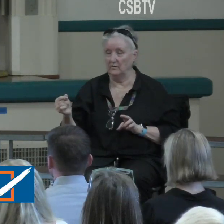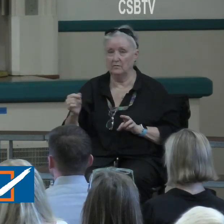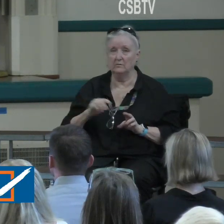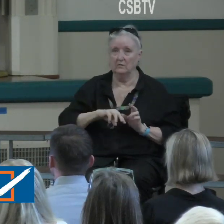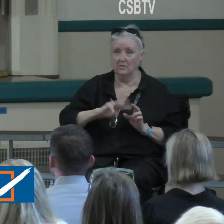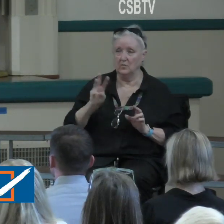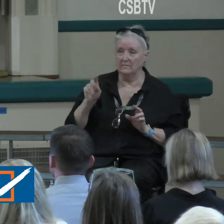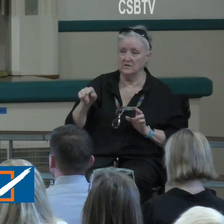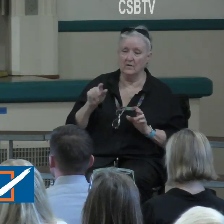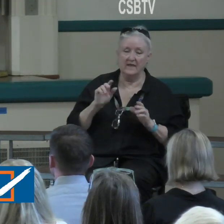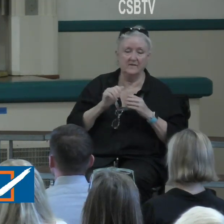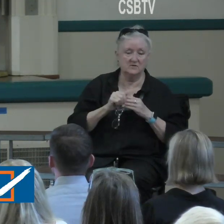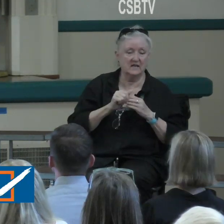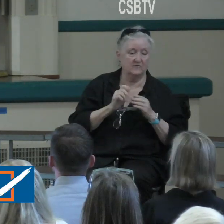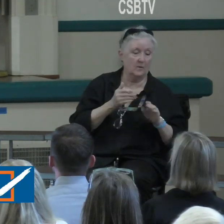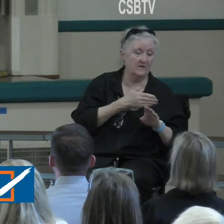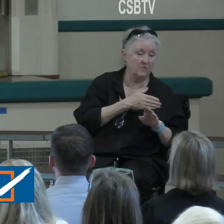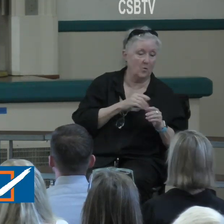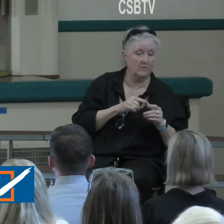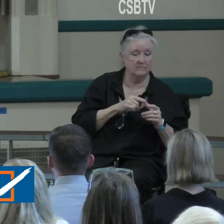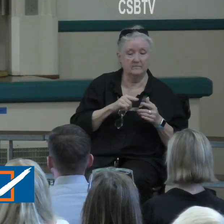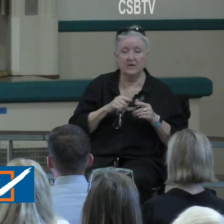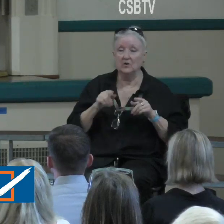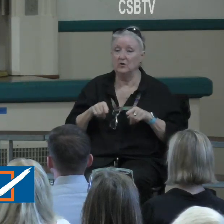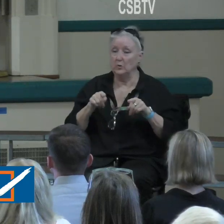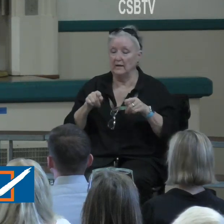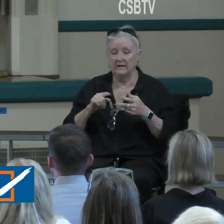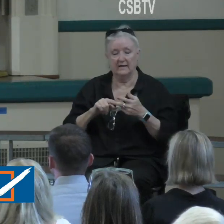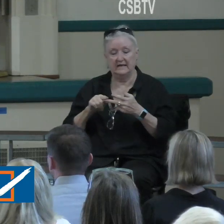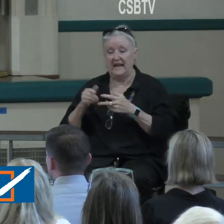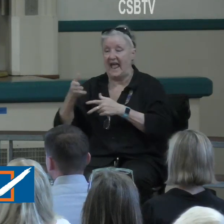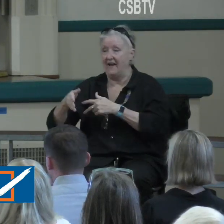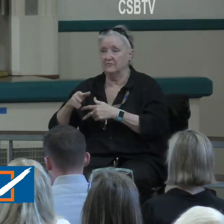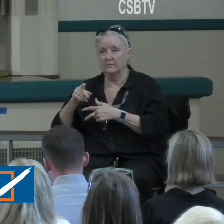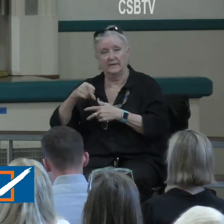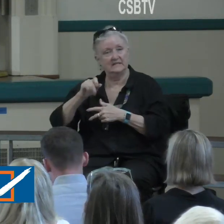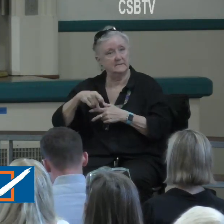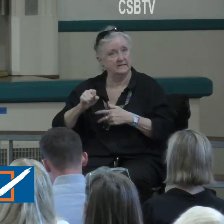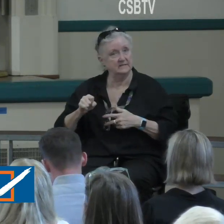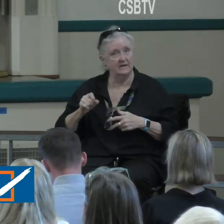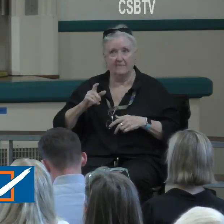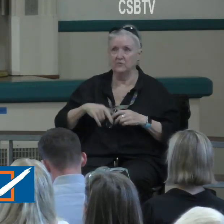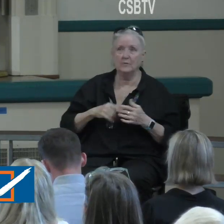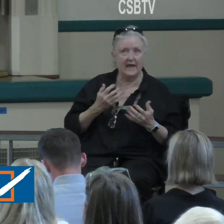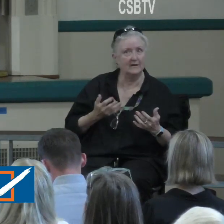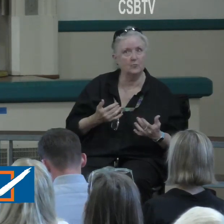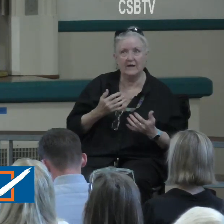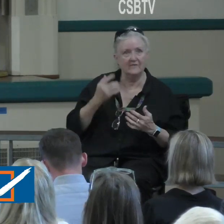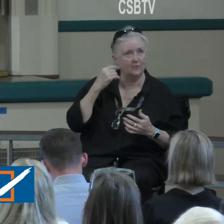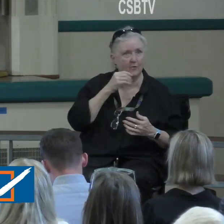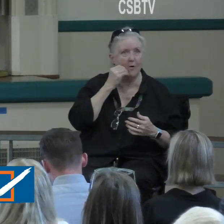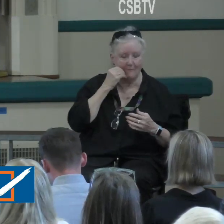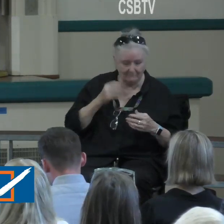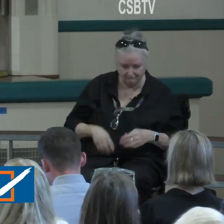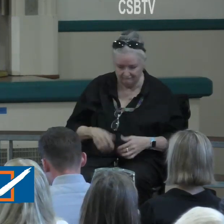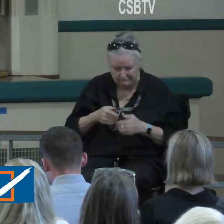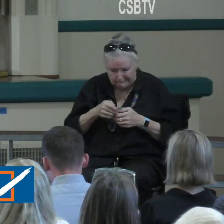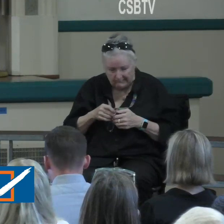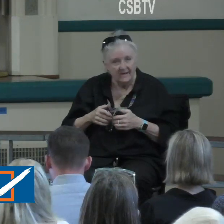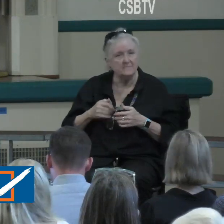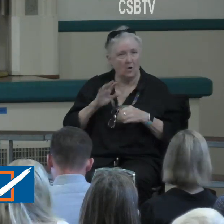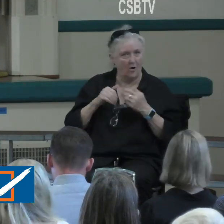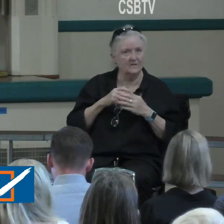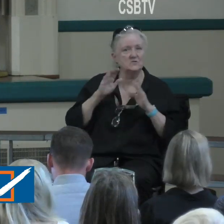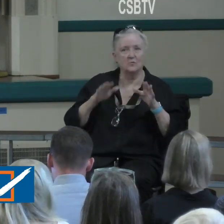before, during, and after a PSPS. If you can't wait, though, till you get home to find that information, all